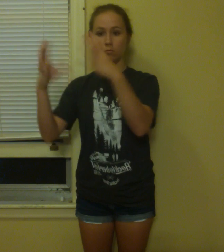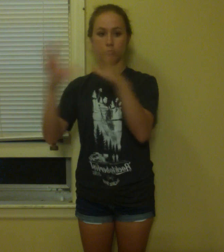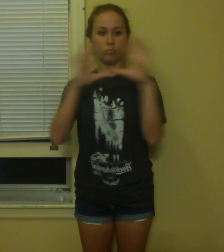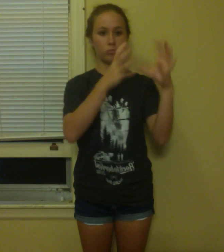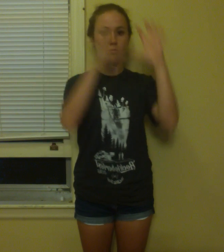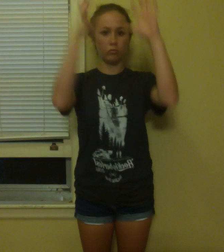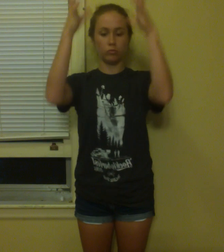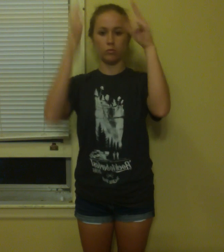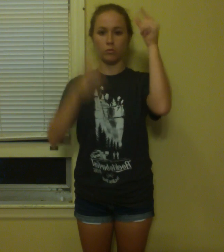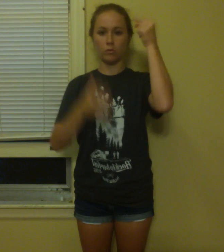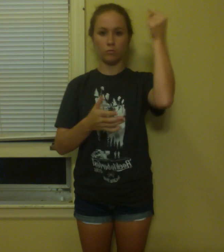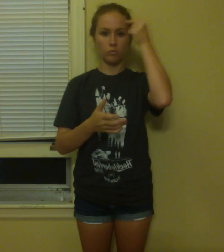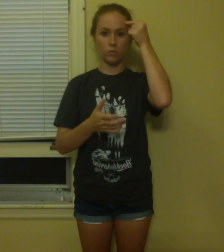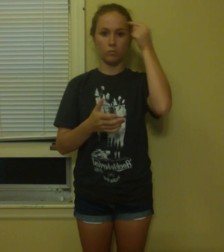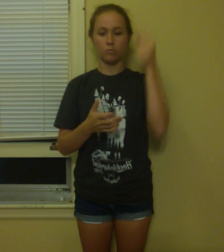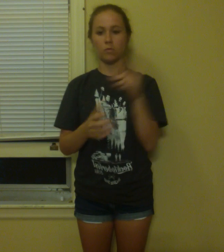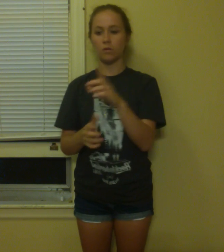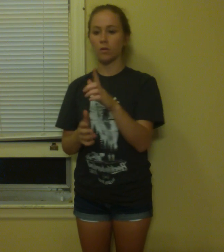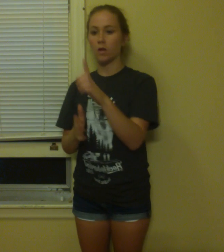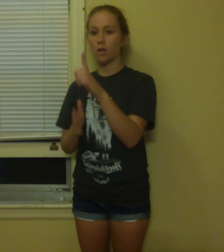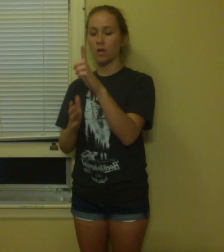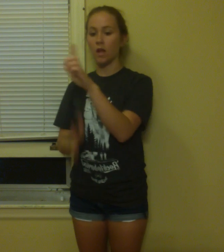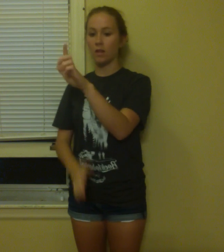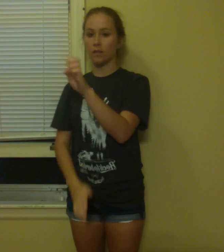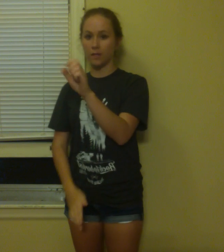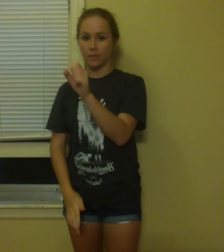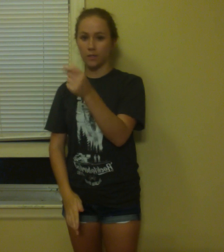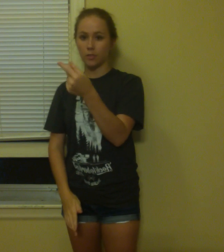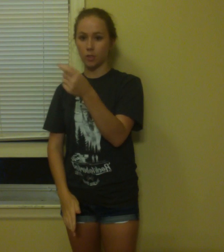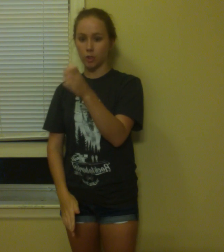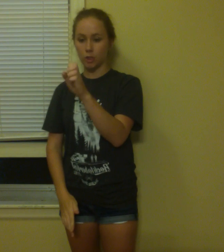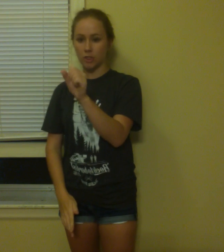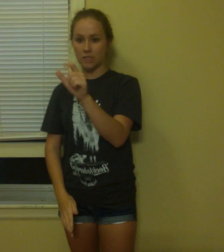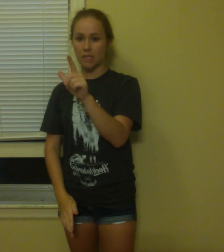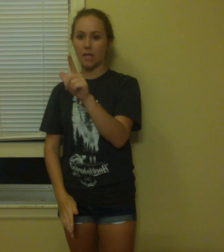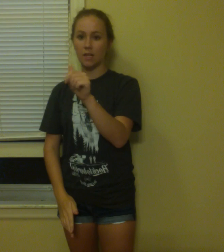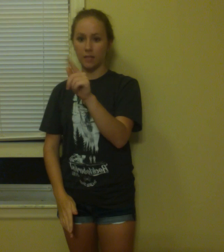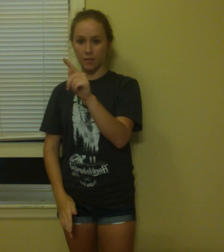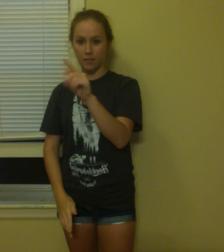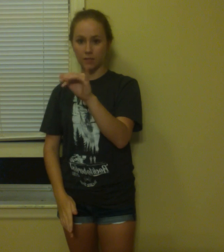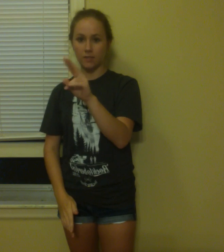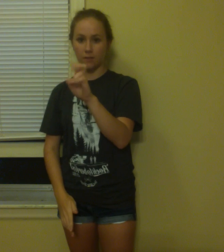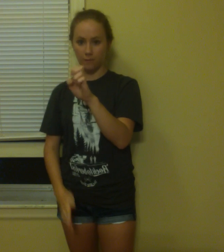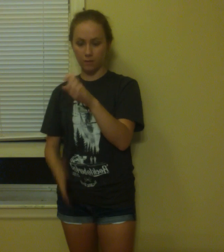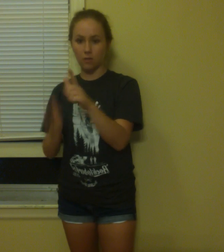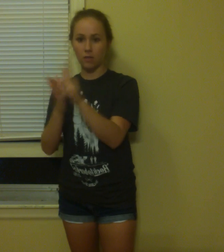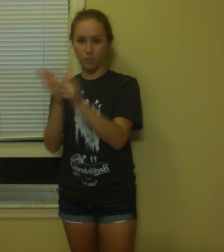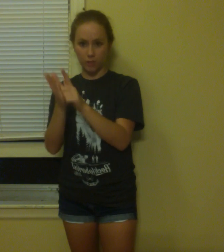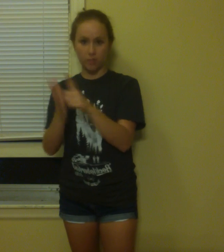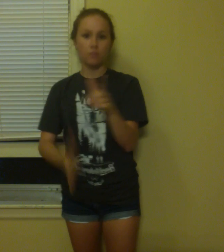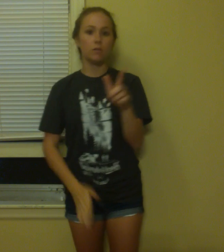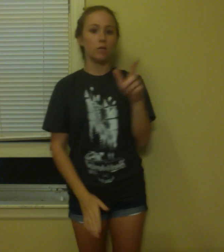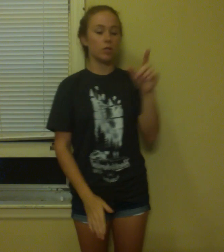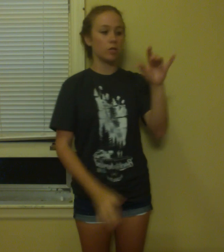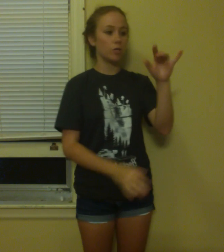legislative branch, the executive branch, and the judicial branch. Session 2 will take a little bit of a closer look at the Bill of Rights and the 7 principles found in